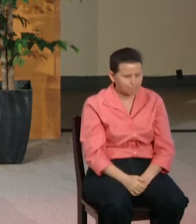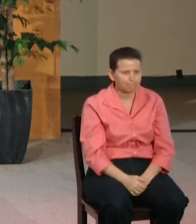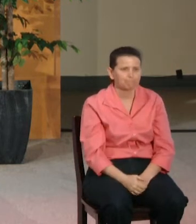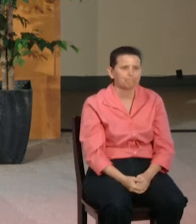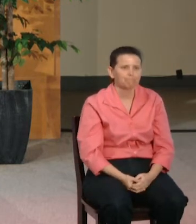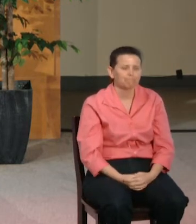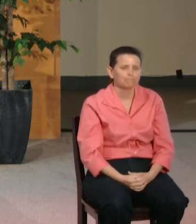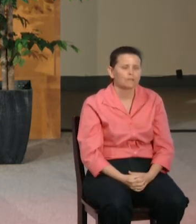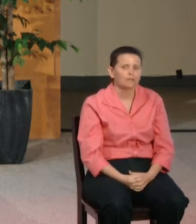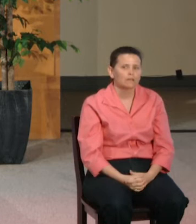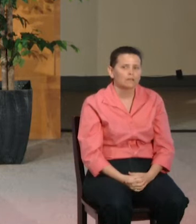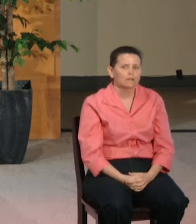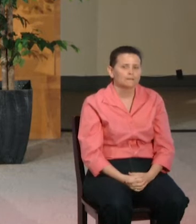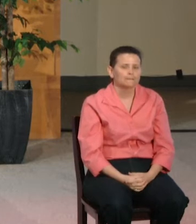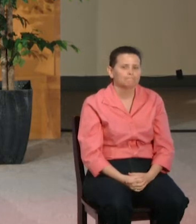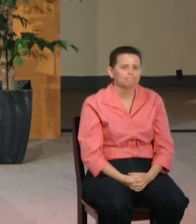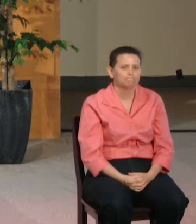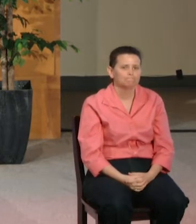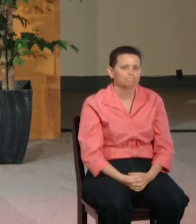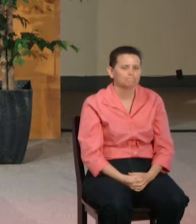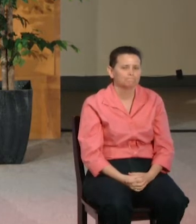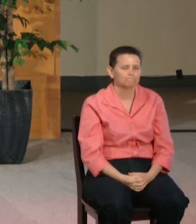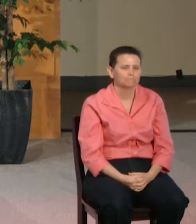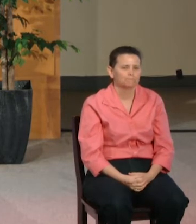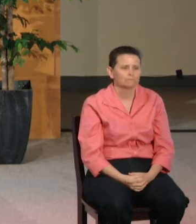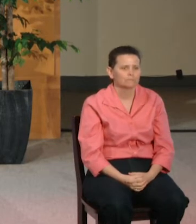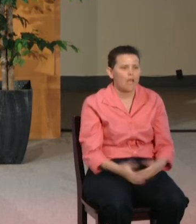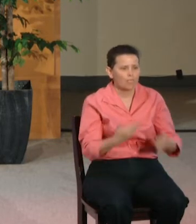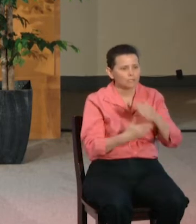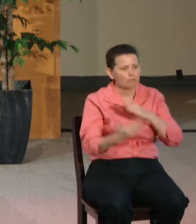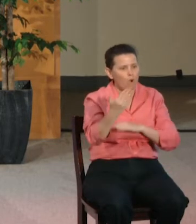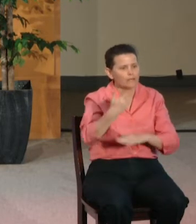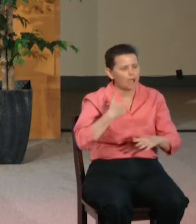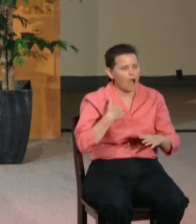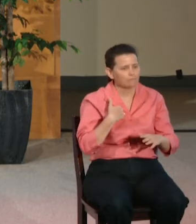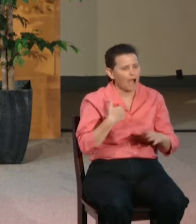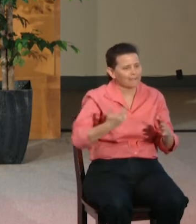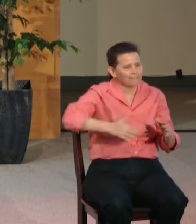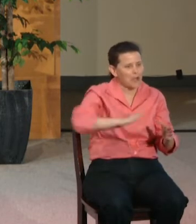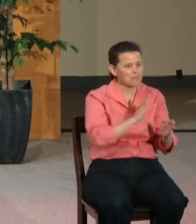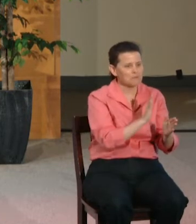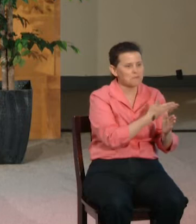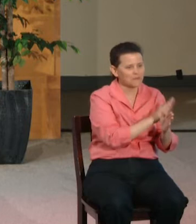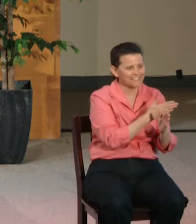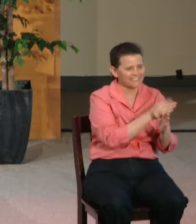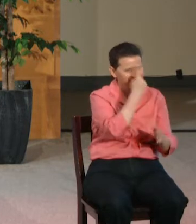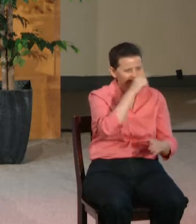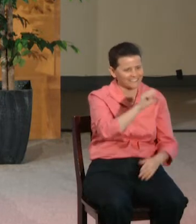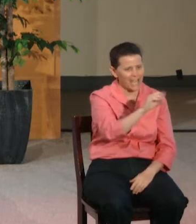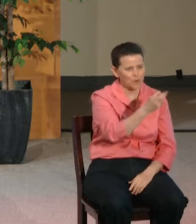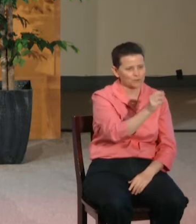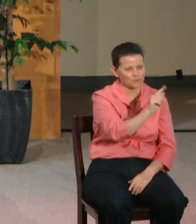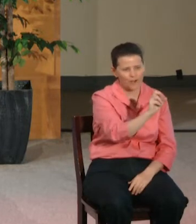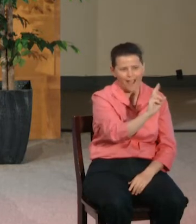at. As I was getting ready this morning, I actually pulled up the soundtrack, put it on Apple while I was getting ready this